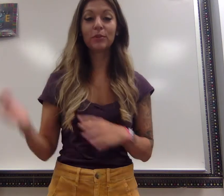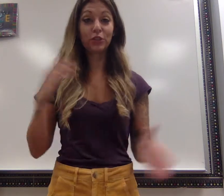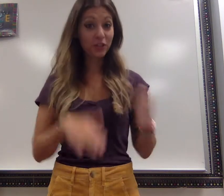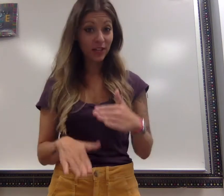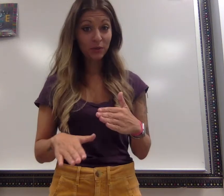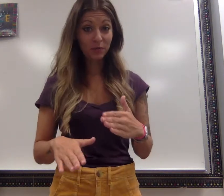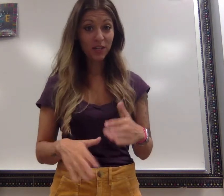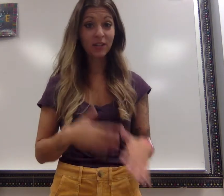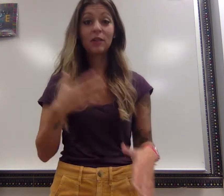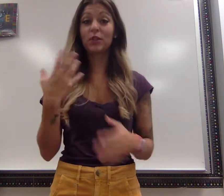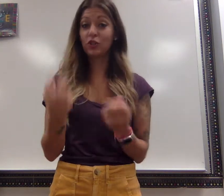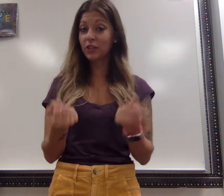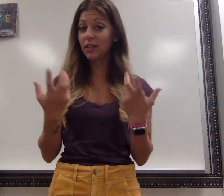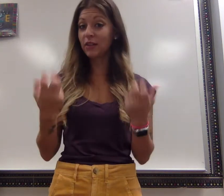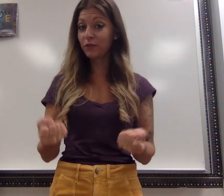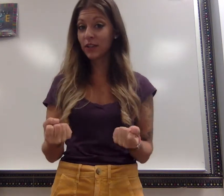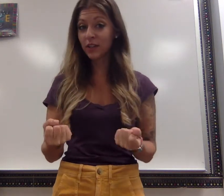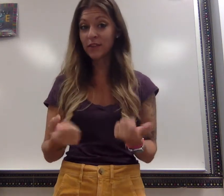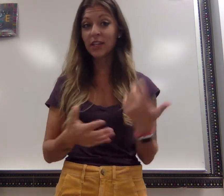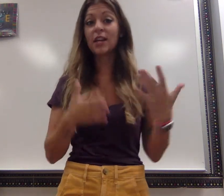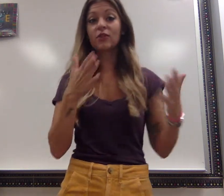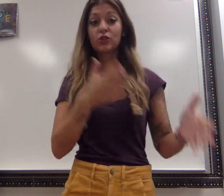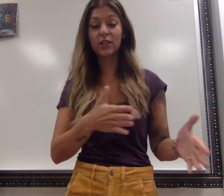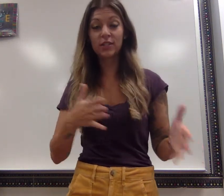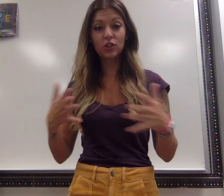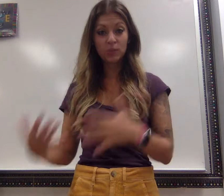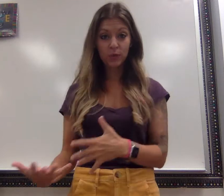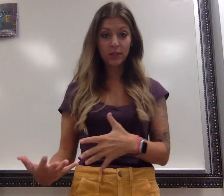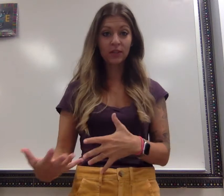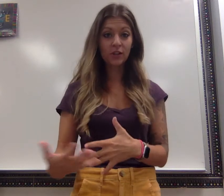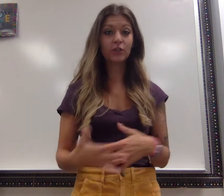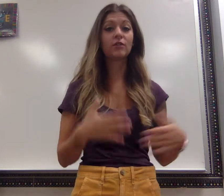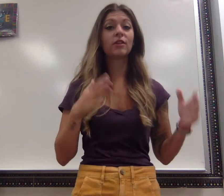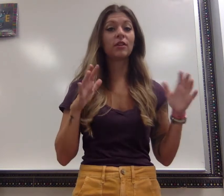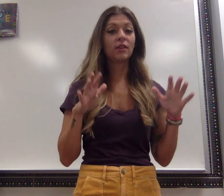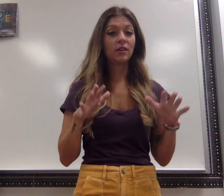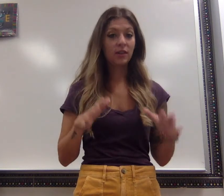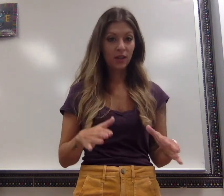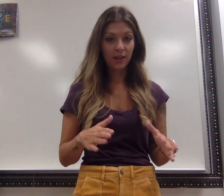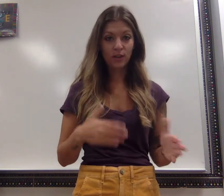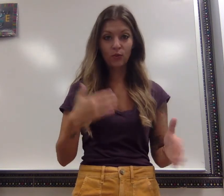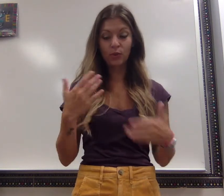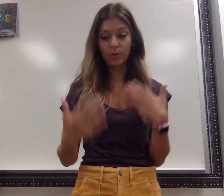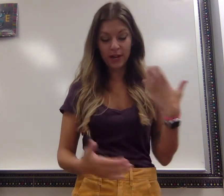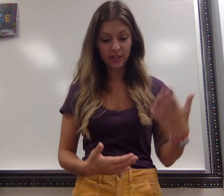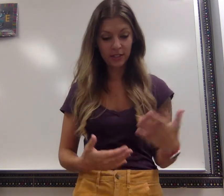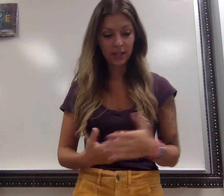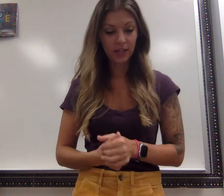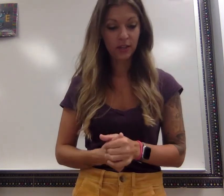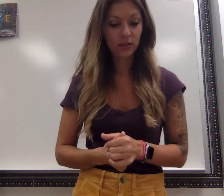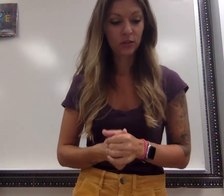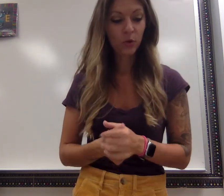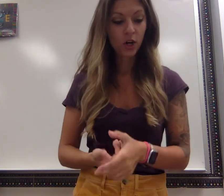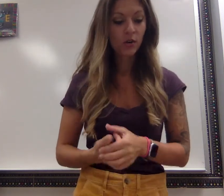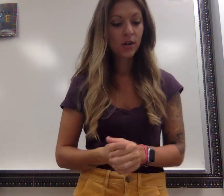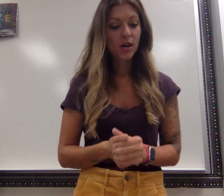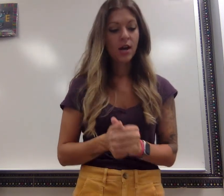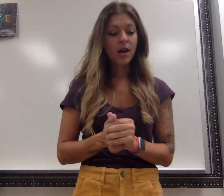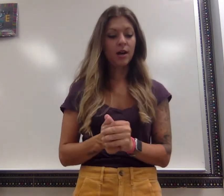sure you're signing with me. Make sure you're getting the feeling of it, the transitions between the letters, and we will practice it again tomorrow.